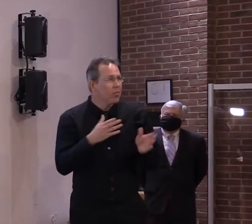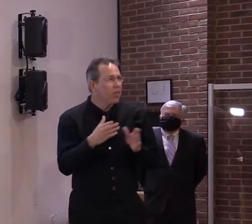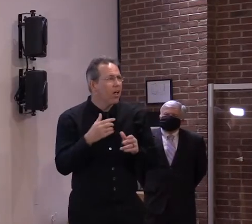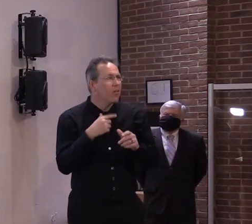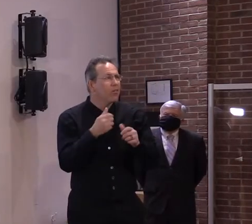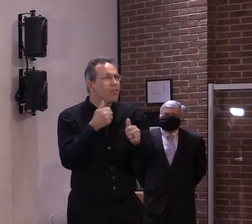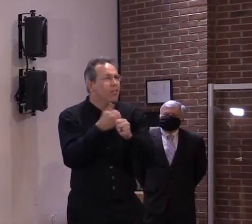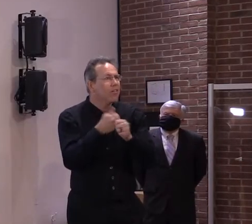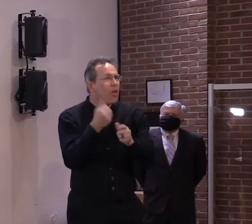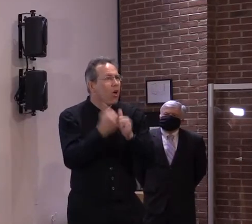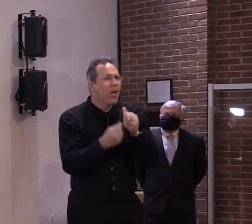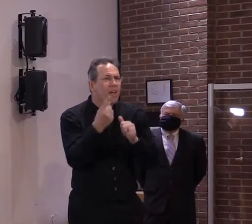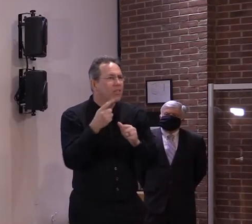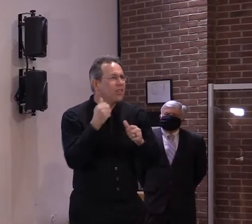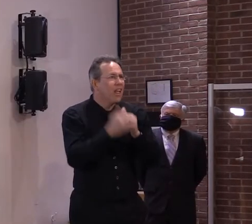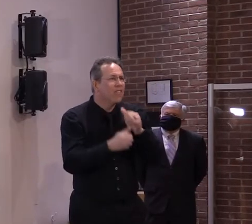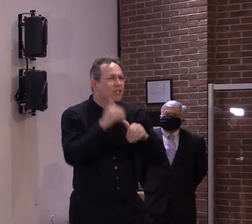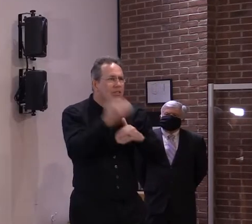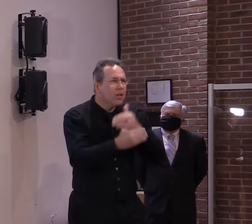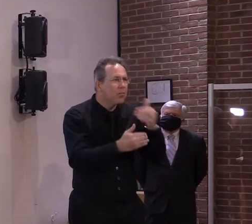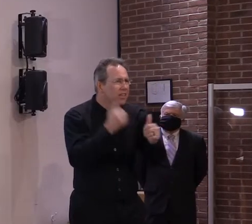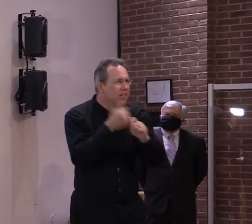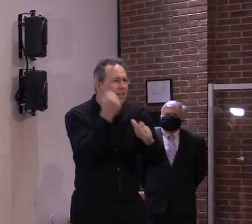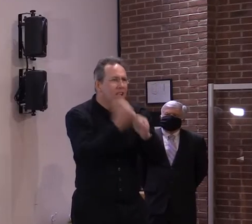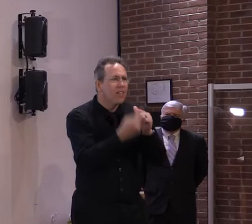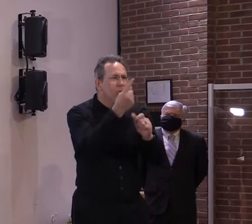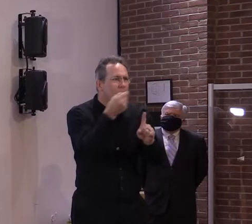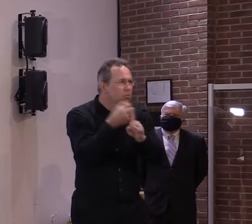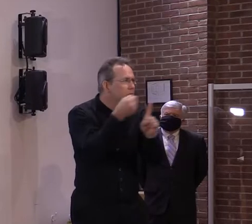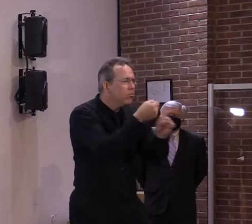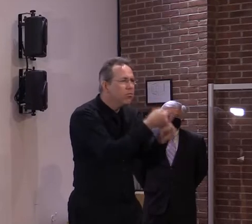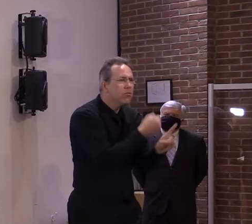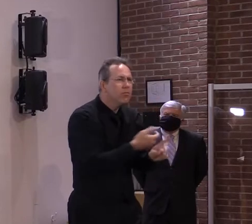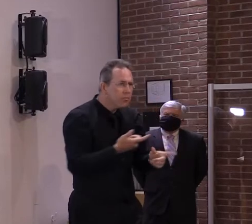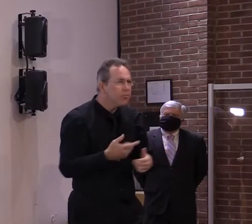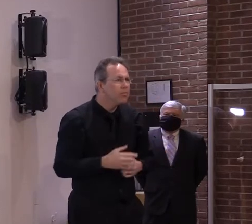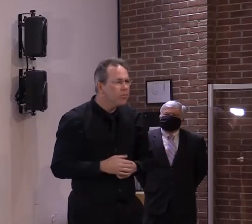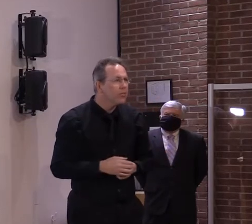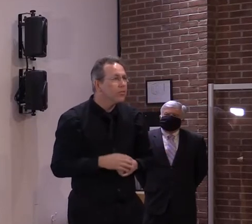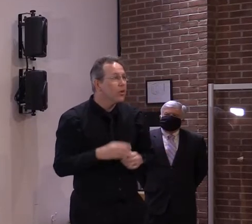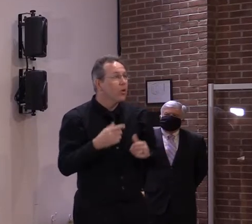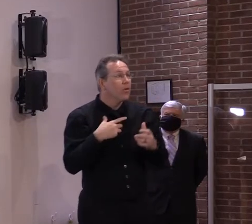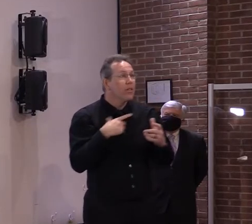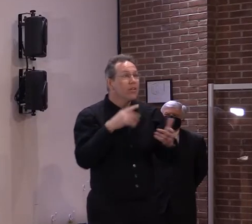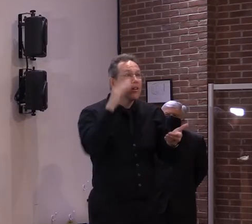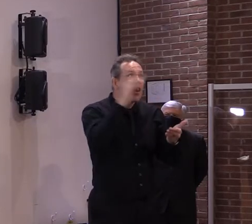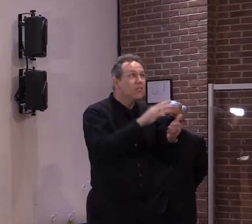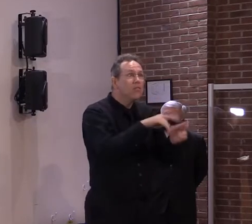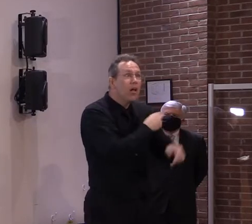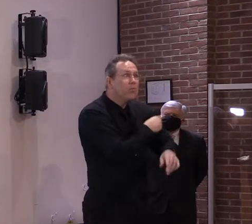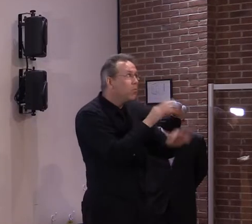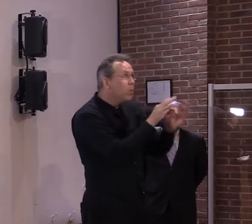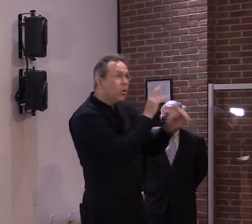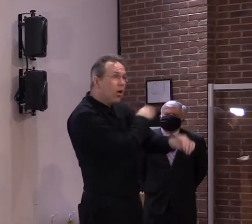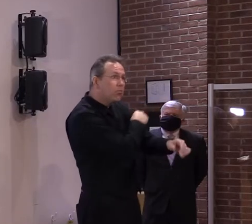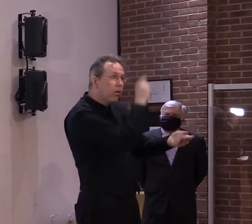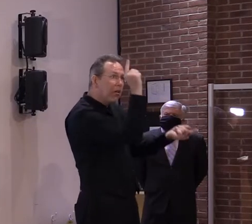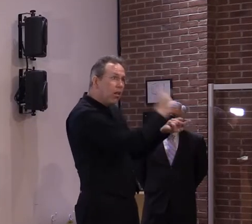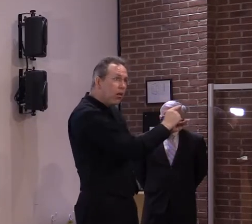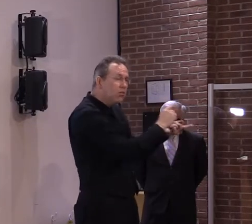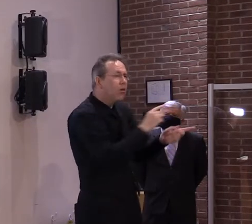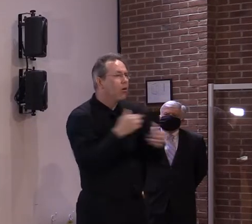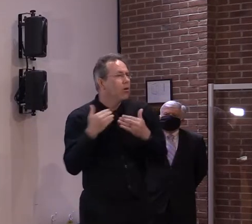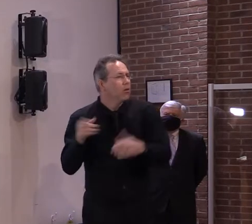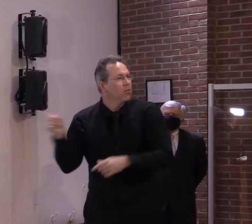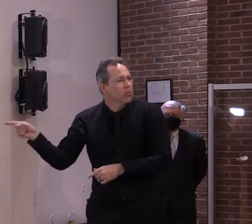normalcy by the 4th of July with fewer hospitalizations and fewer deaths. And as